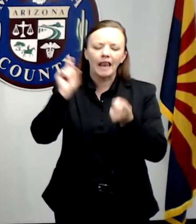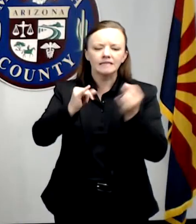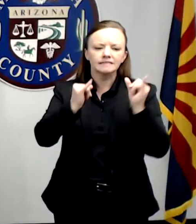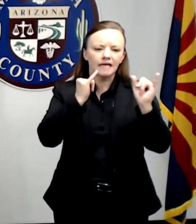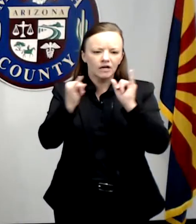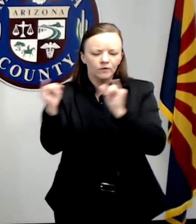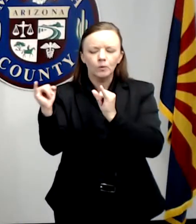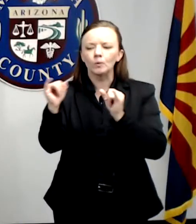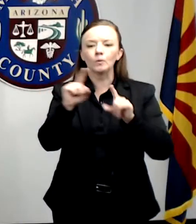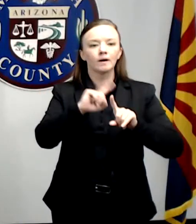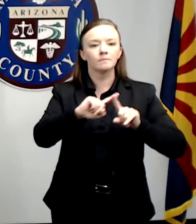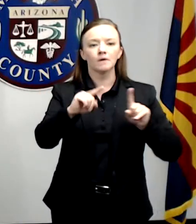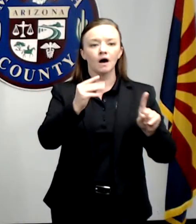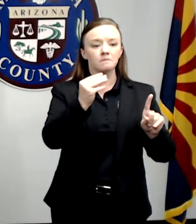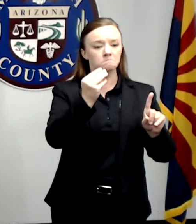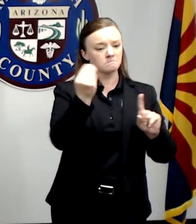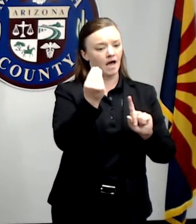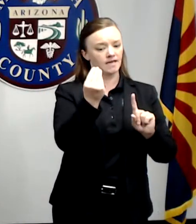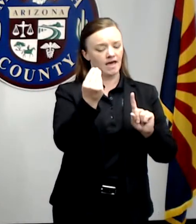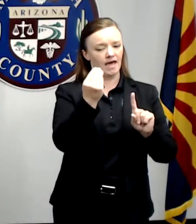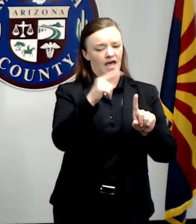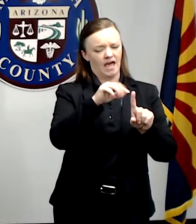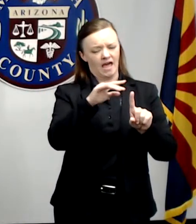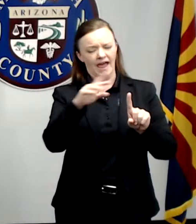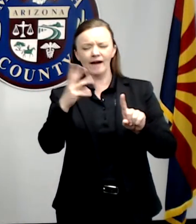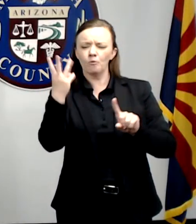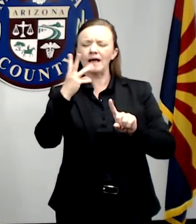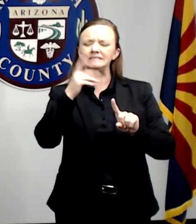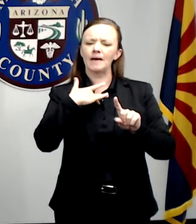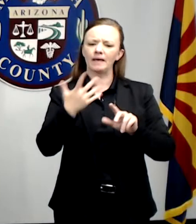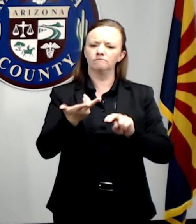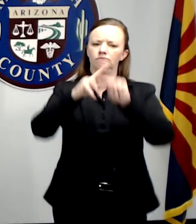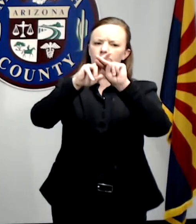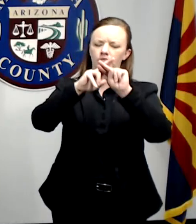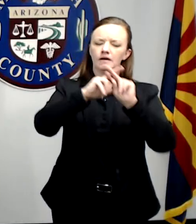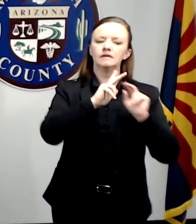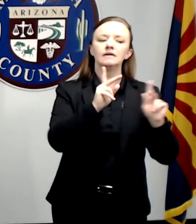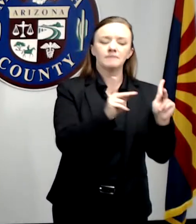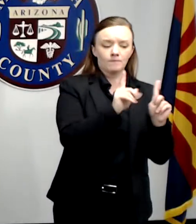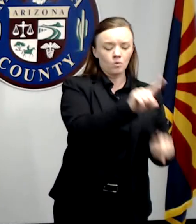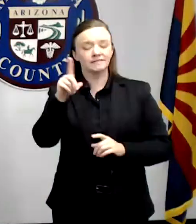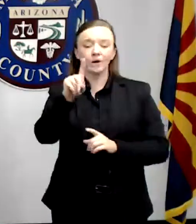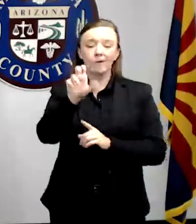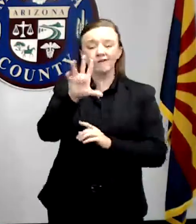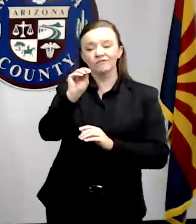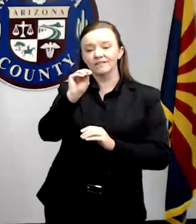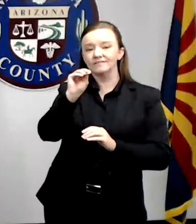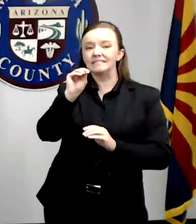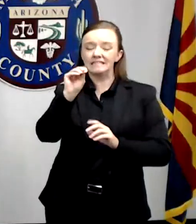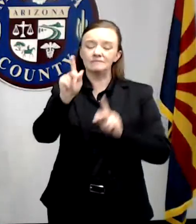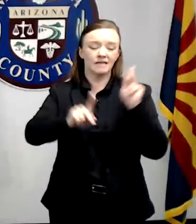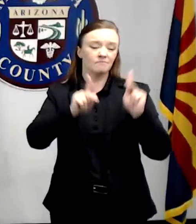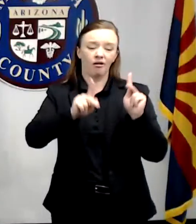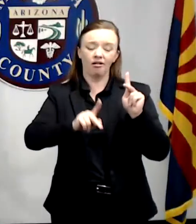start to see a rise on Wednesday when people who are getting tested on Monday, so often.